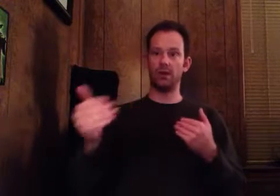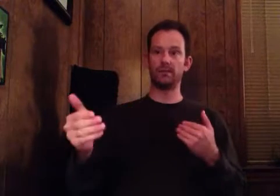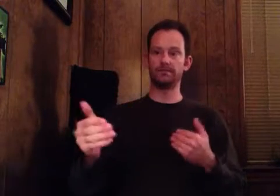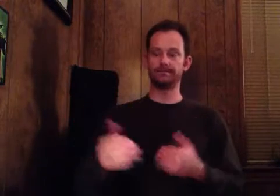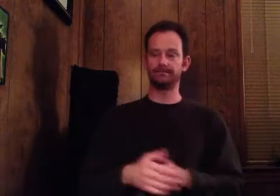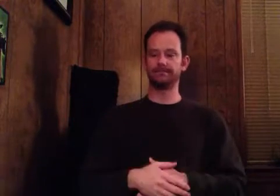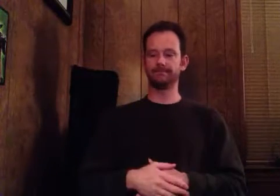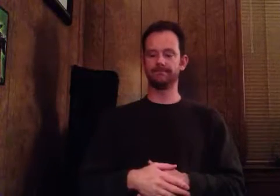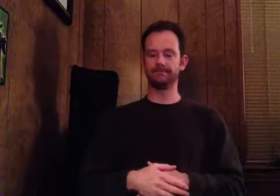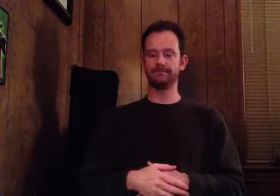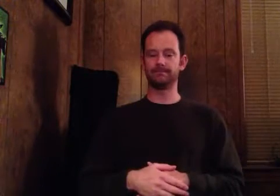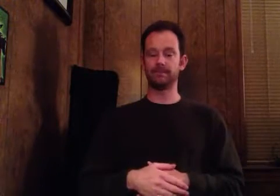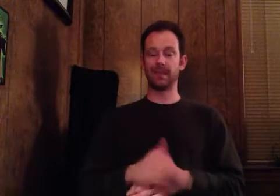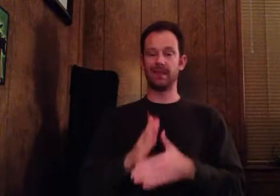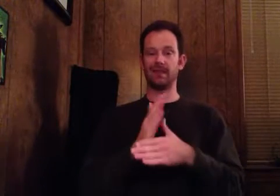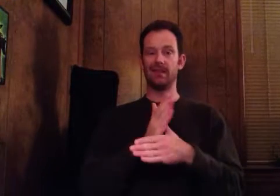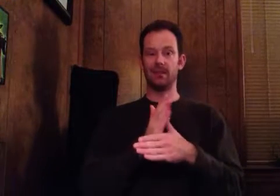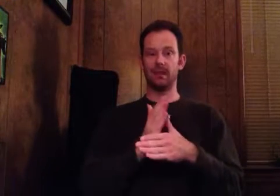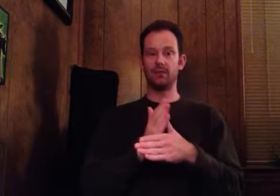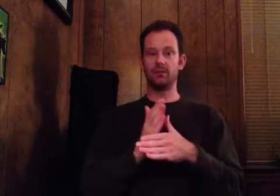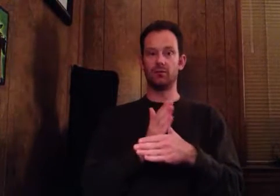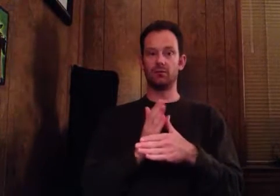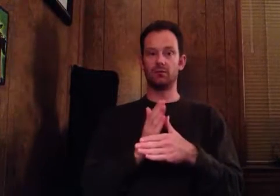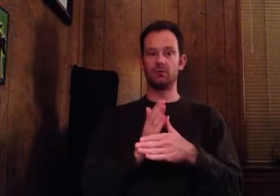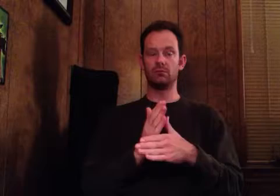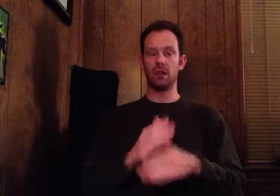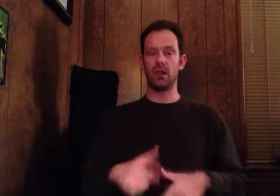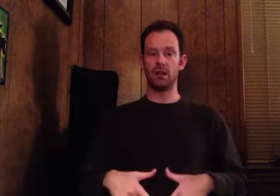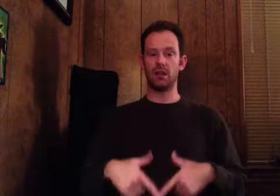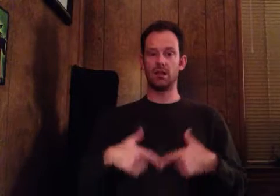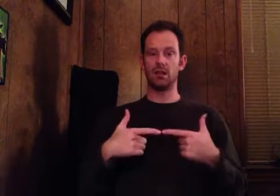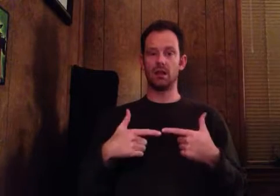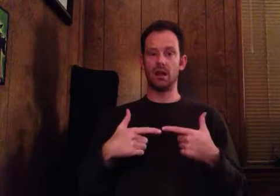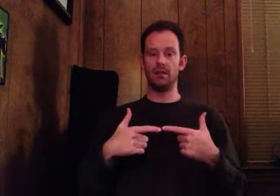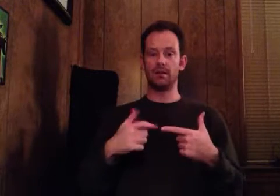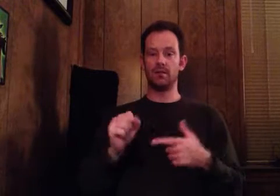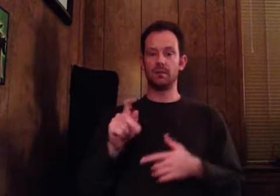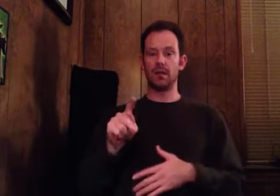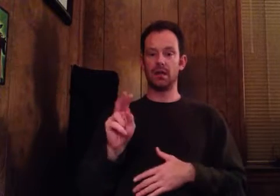The average lifespan of a Major League Baseball